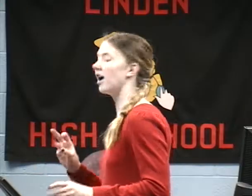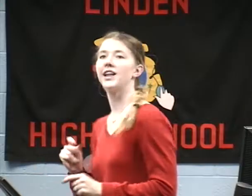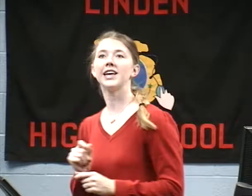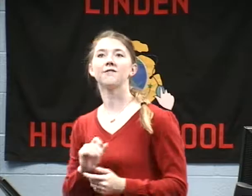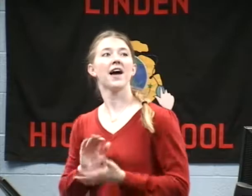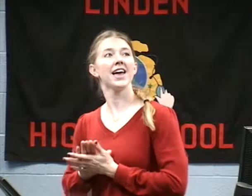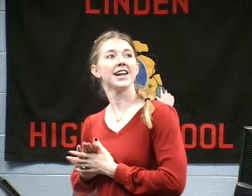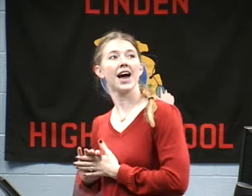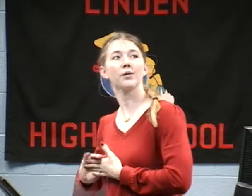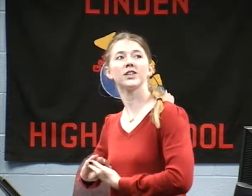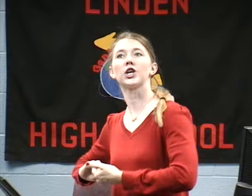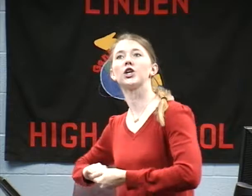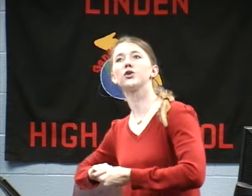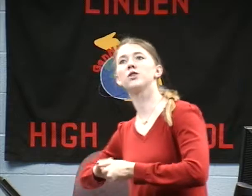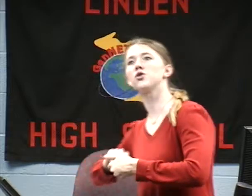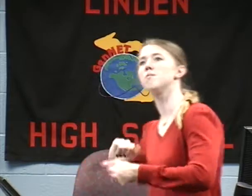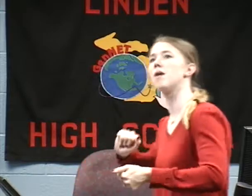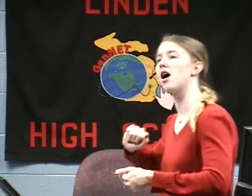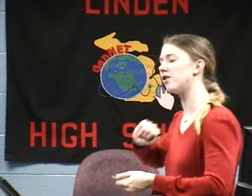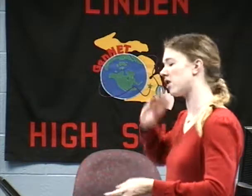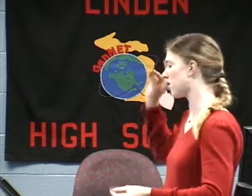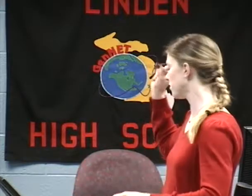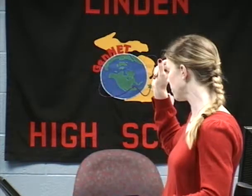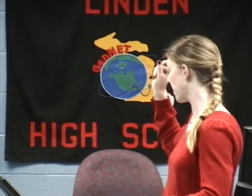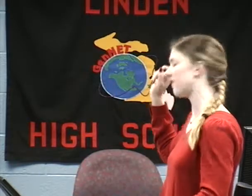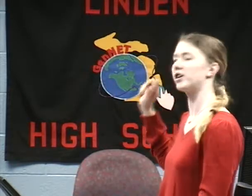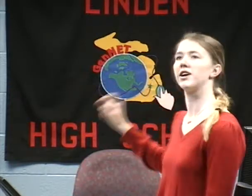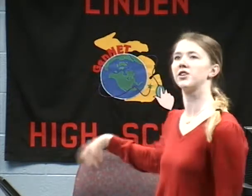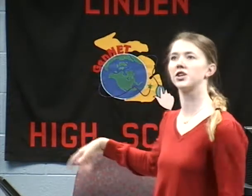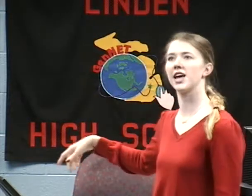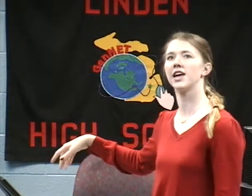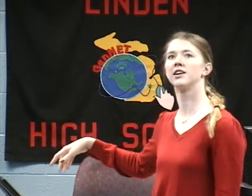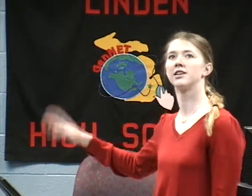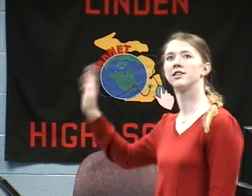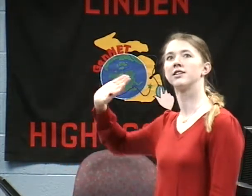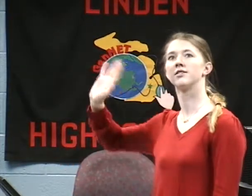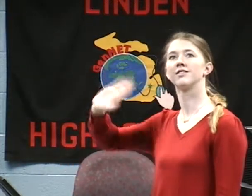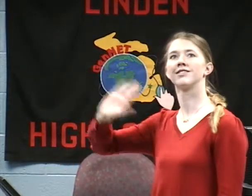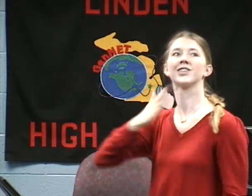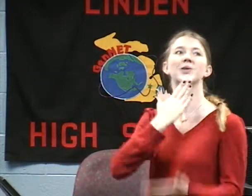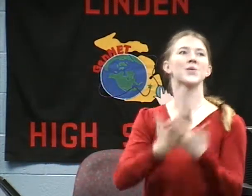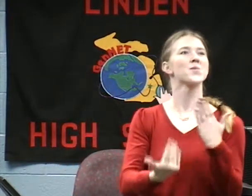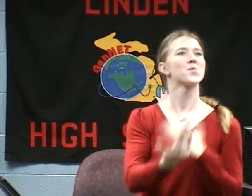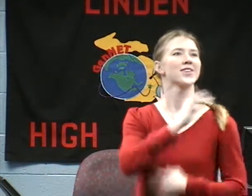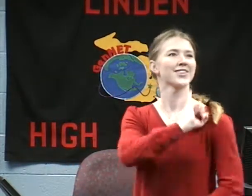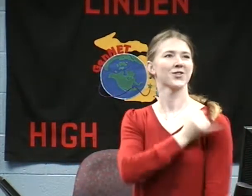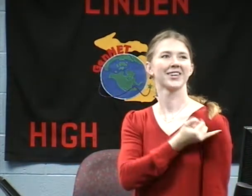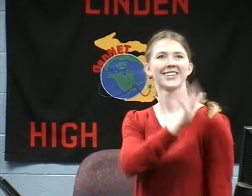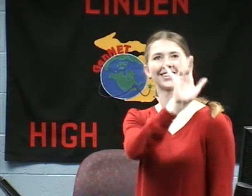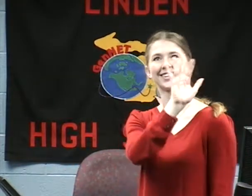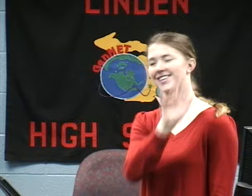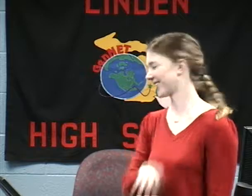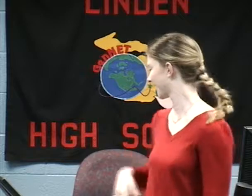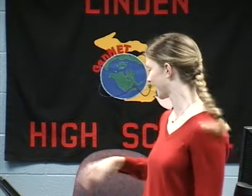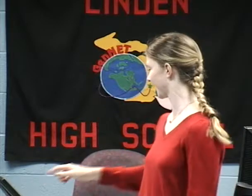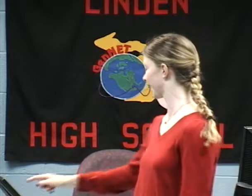Alright, thanks, Ben. I will see you tomorrow. Have a good rest of your I day. can't see it. I already asked you. I already said